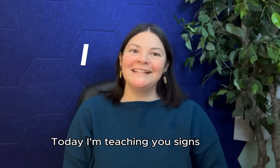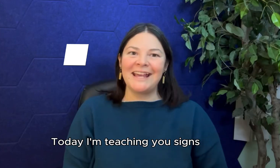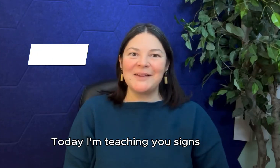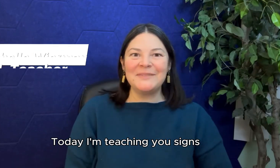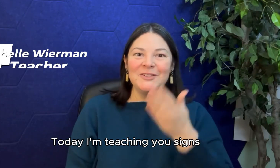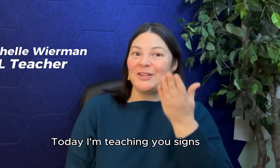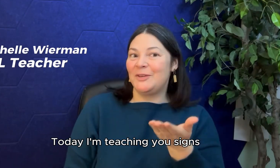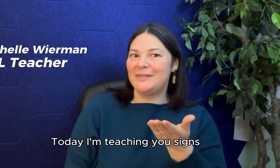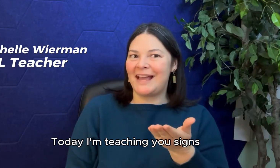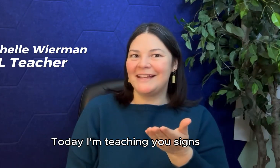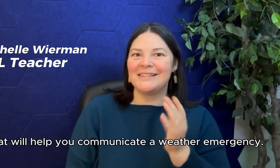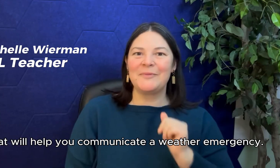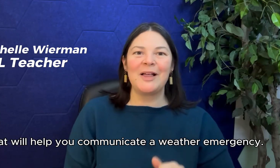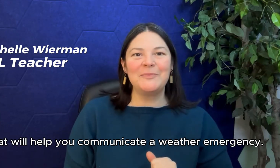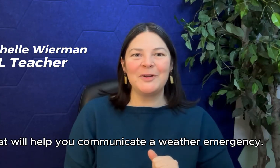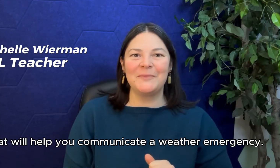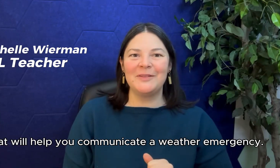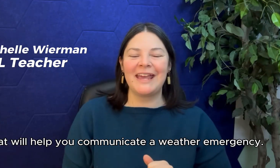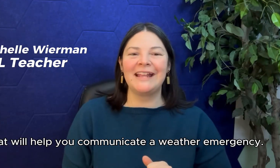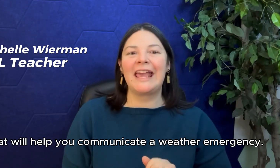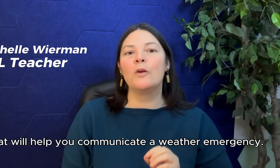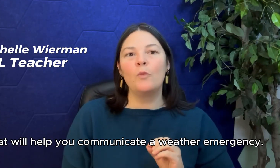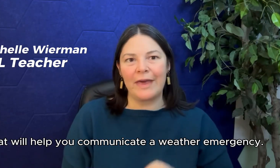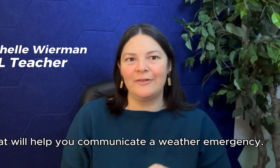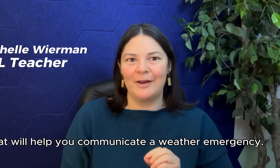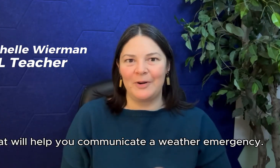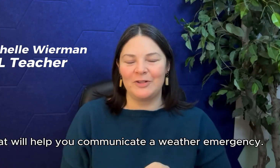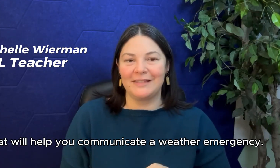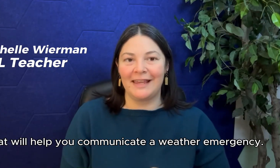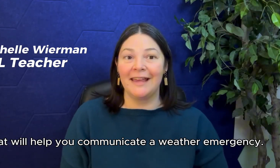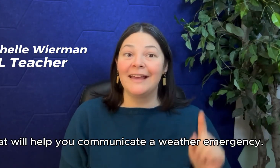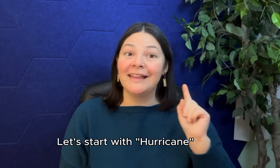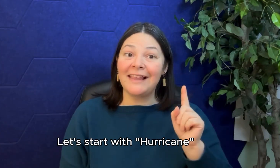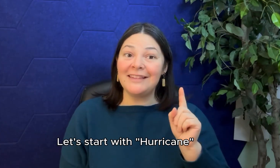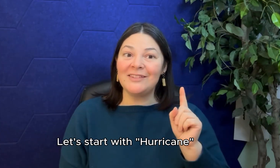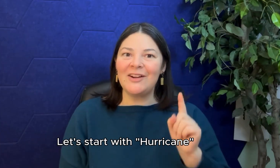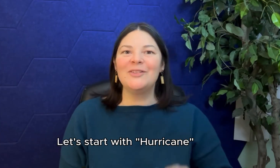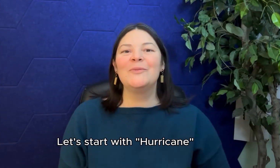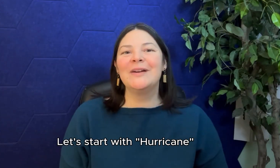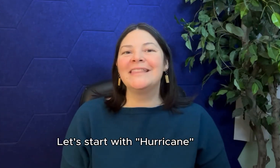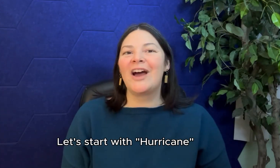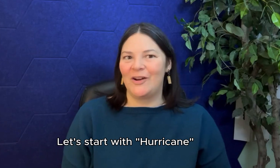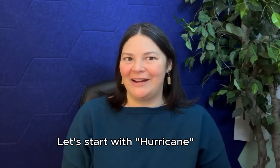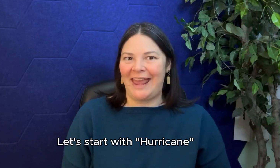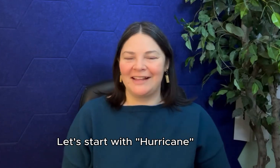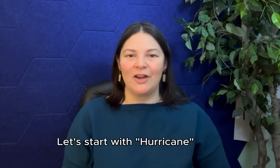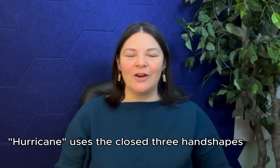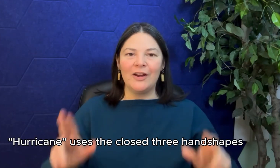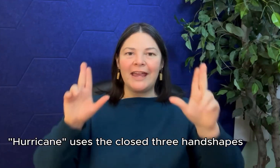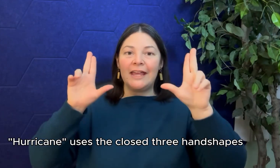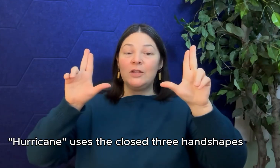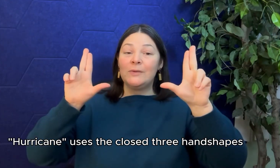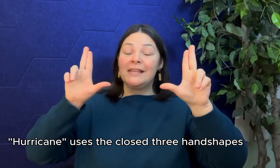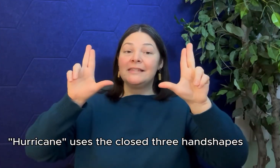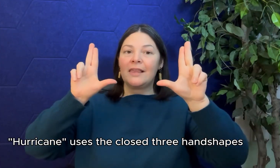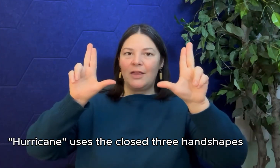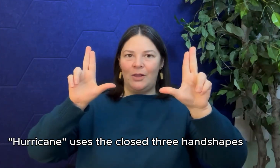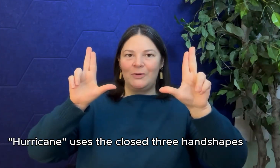Today, I'm teaching you signs that will help you communicate a weather emergency. Let's start with hurricane. Hurricane uses the closed three